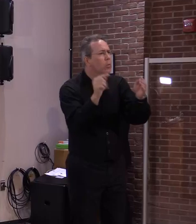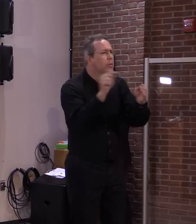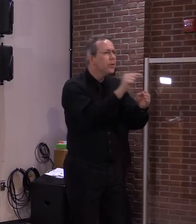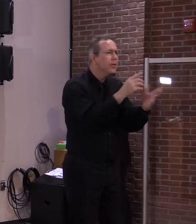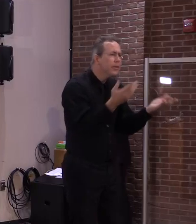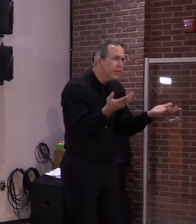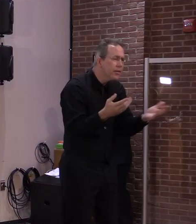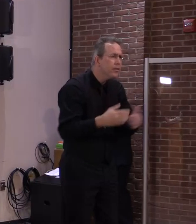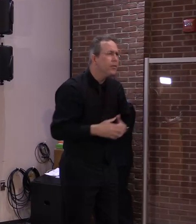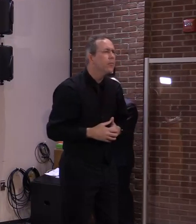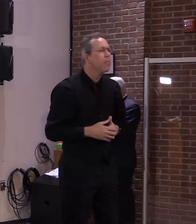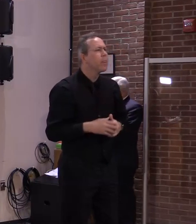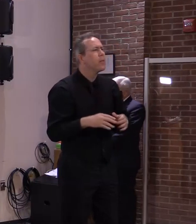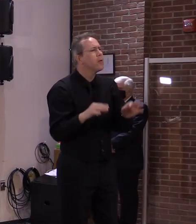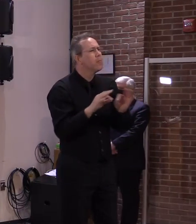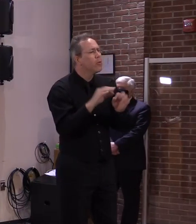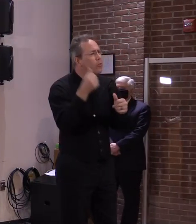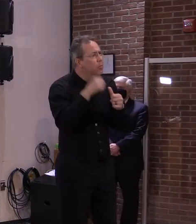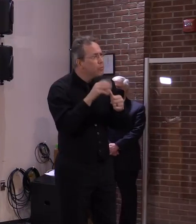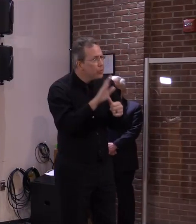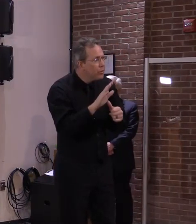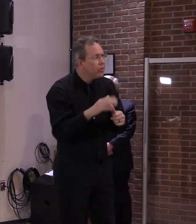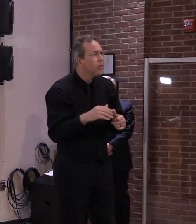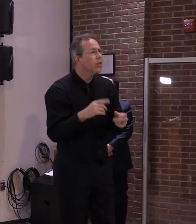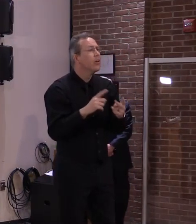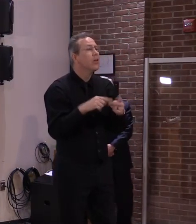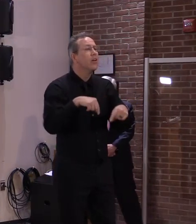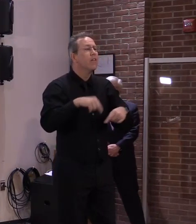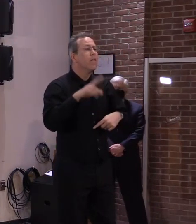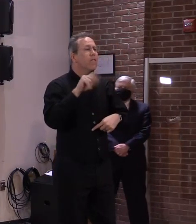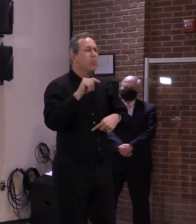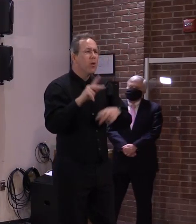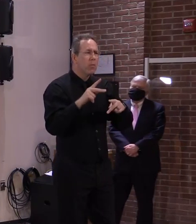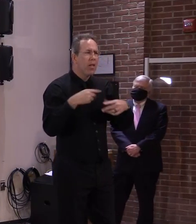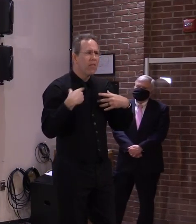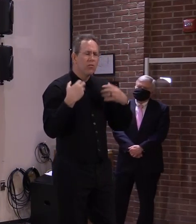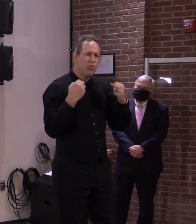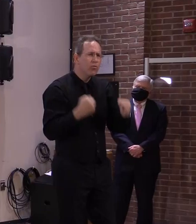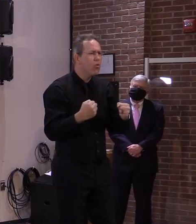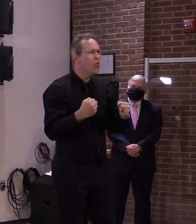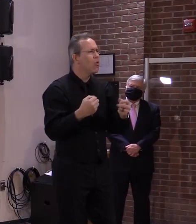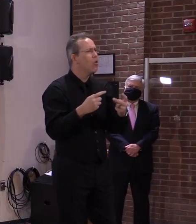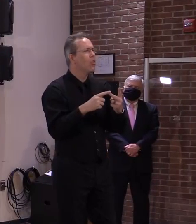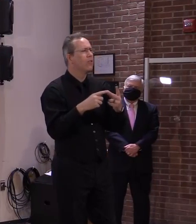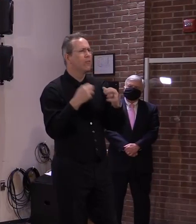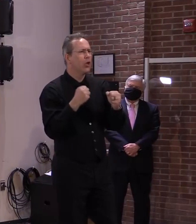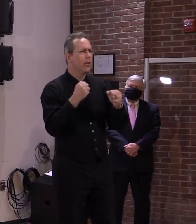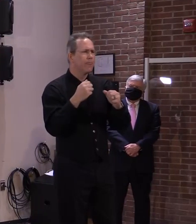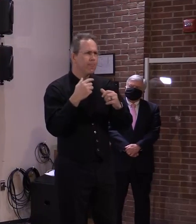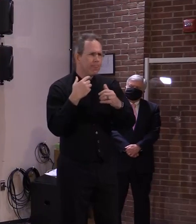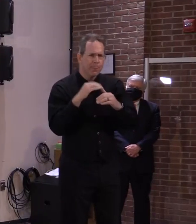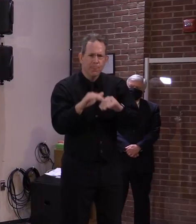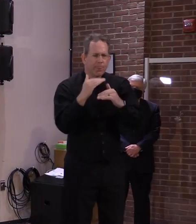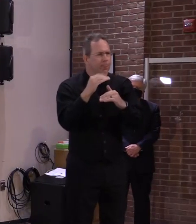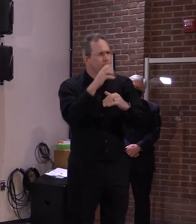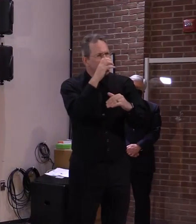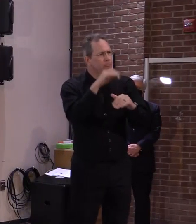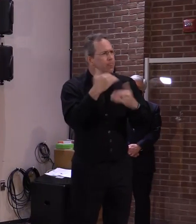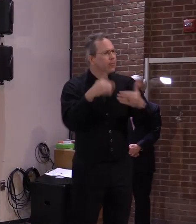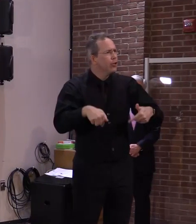Vermont still has among the strongest, if not the strongest, mitigation measures in place throughout the